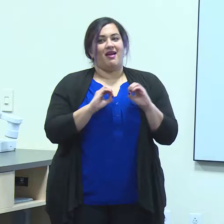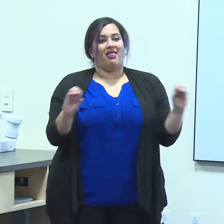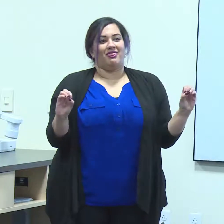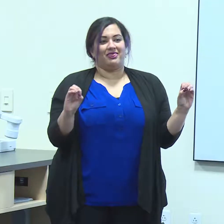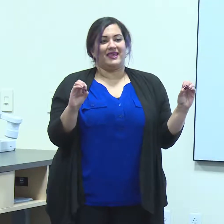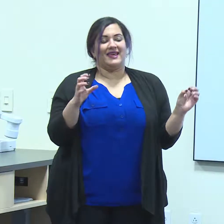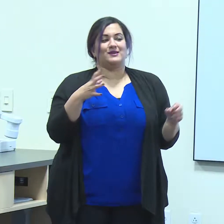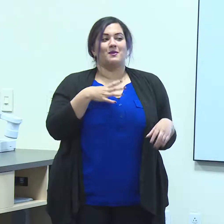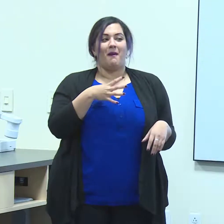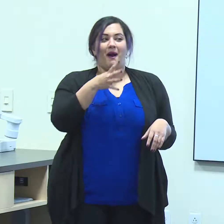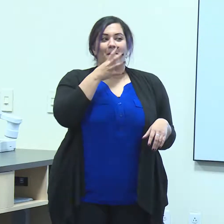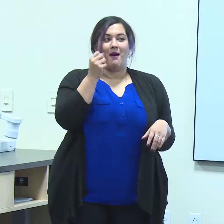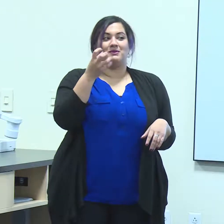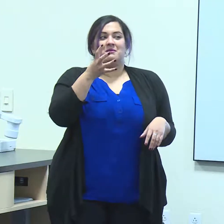or anything at that time.